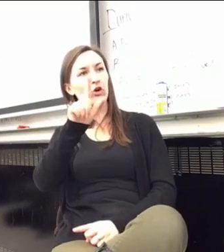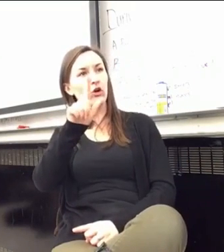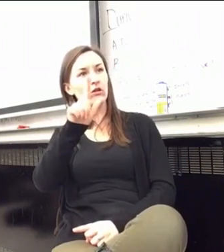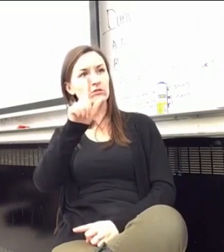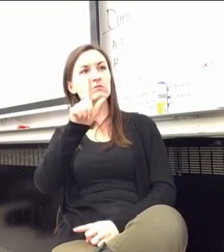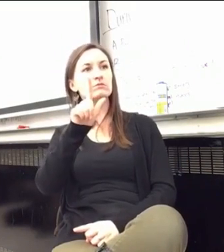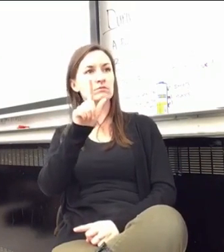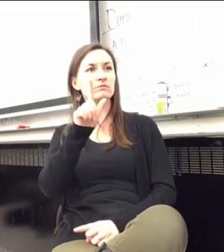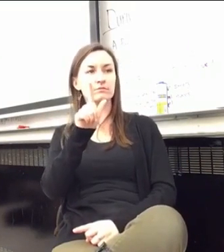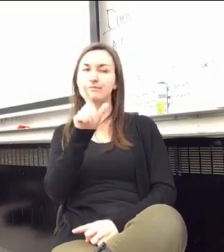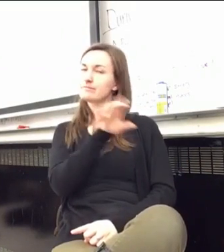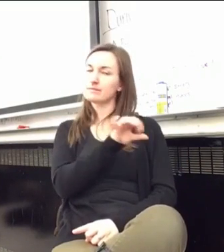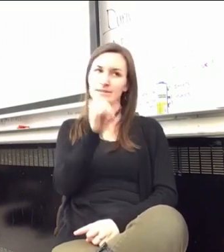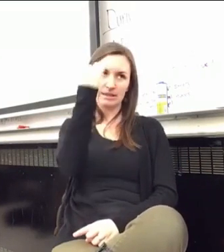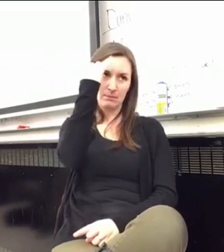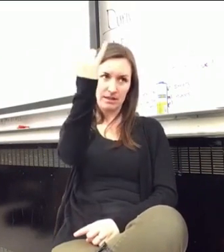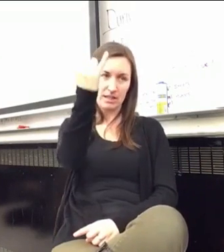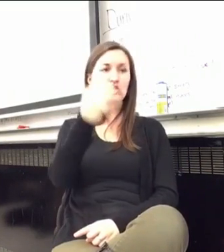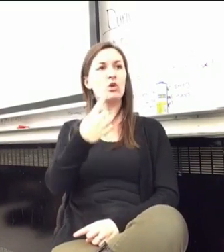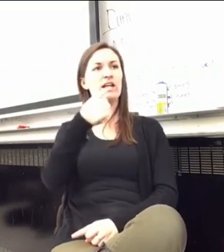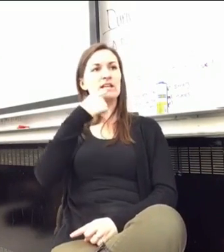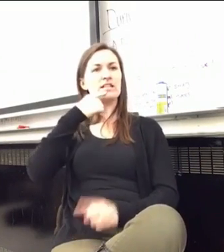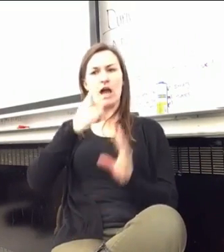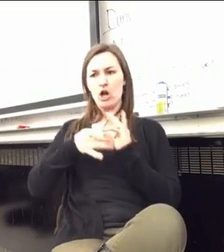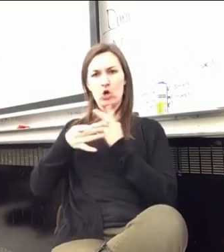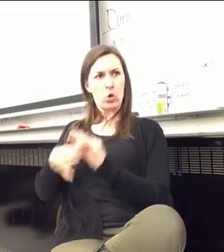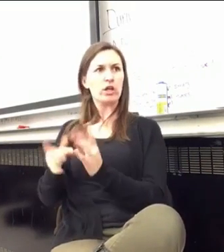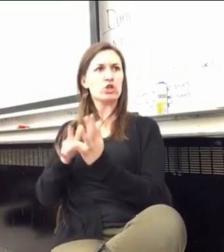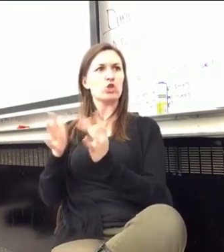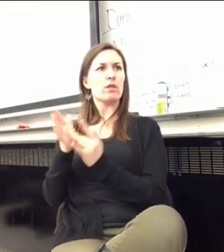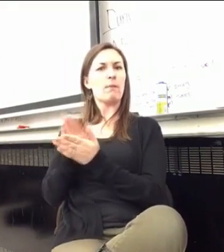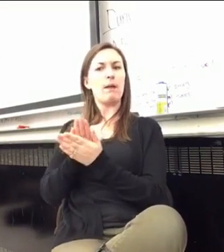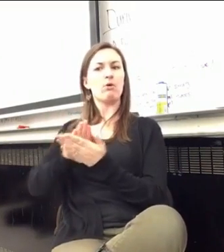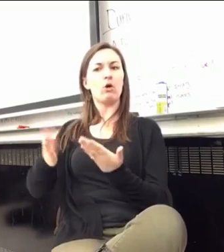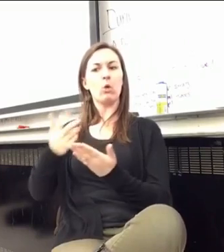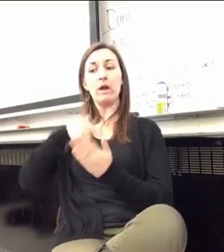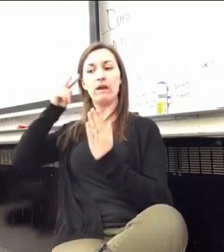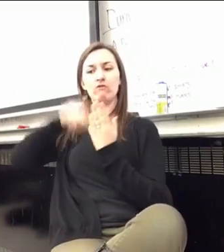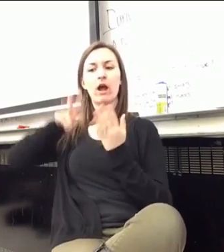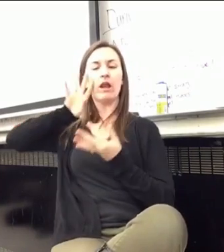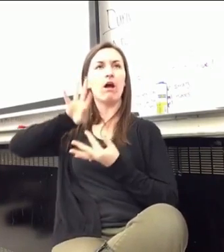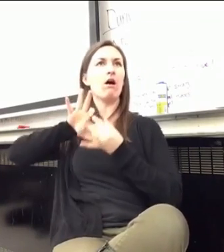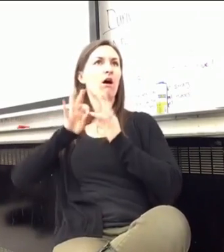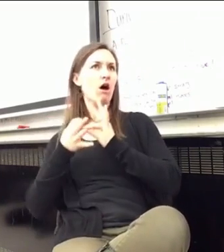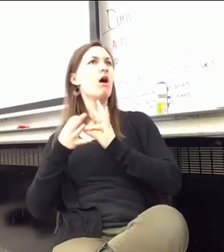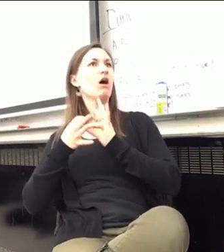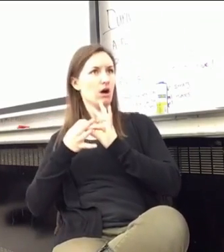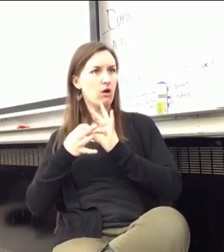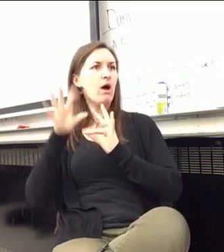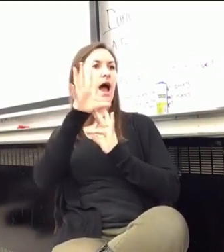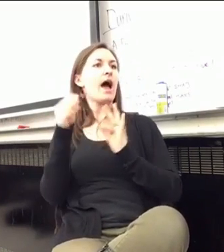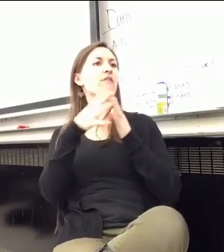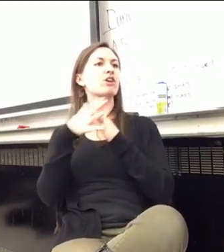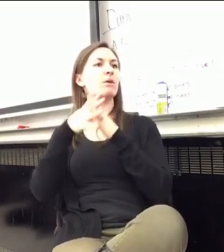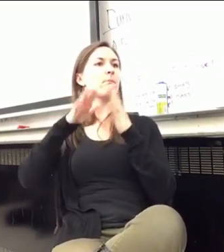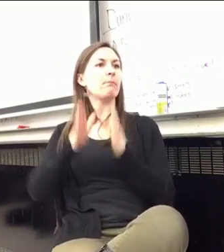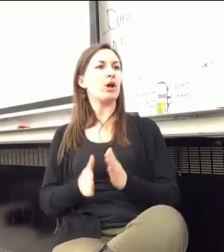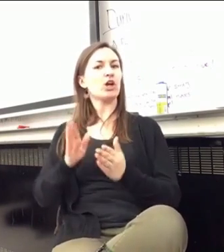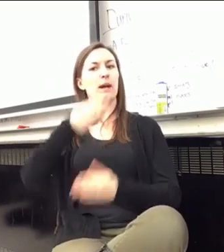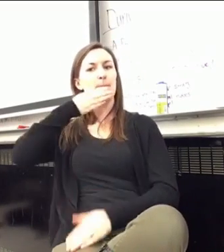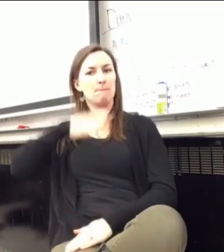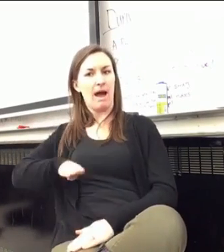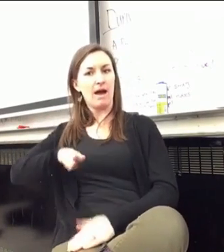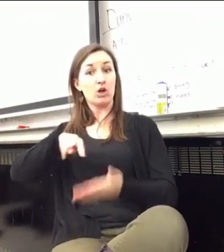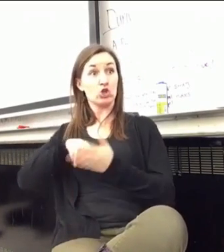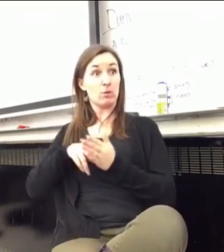took the Bible and they said, according to the Bible, we've interpreted that African Americans are bad. And according to the Bible, if you're bad, we can therefore hurt or